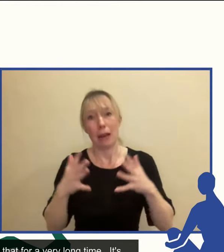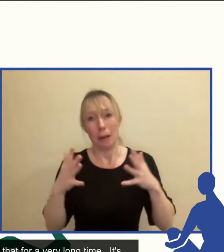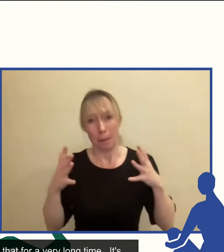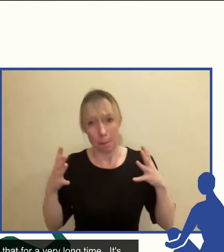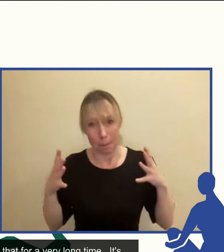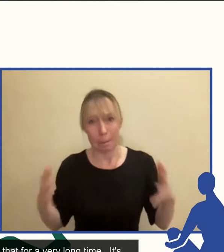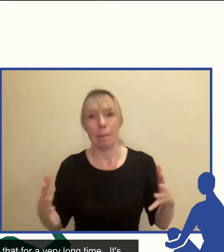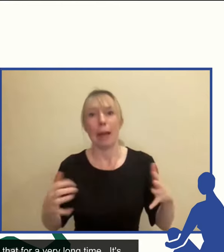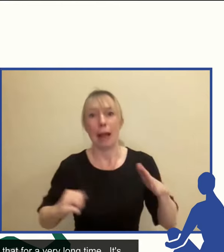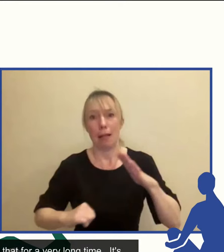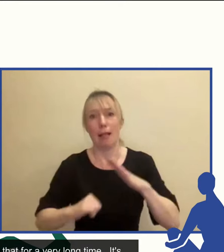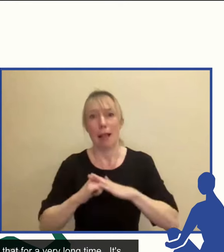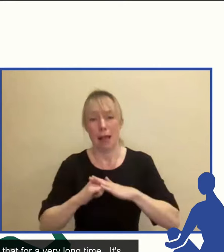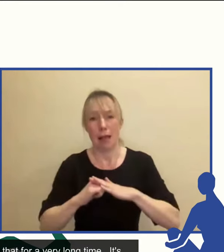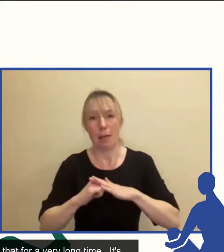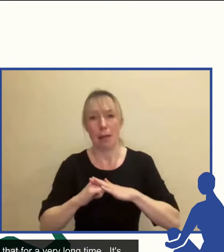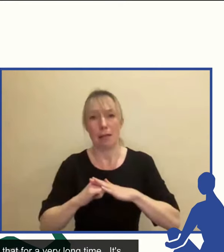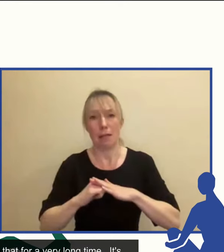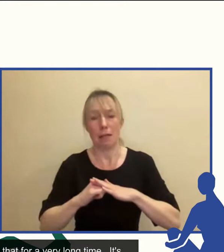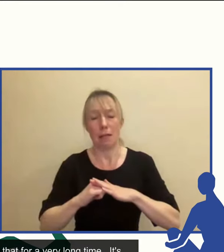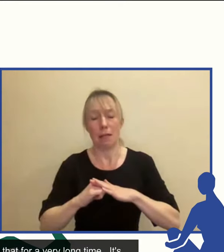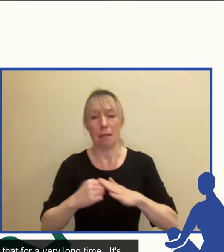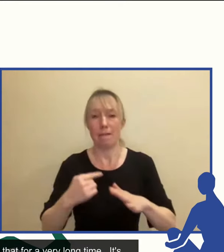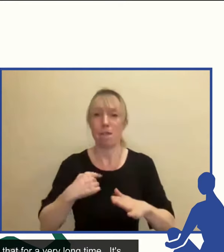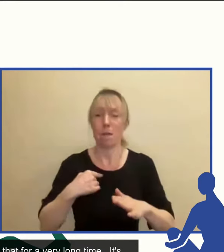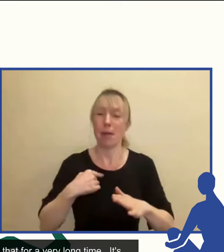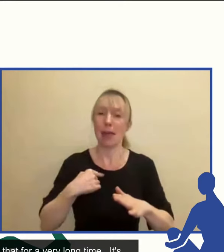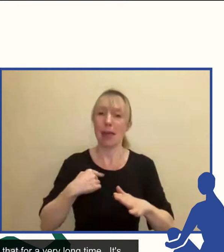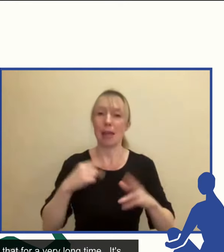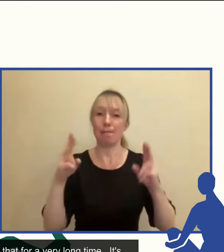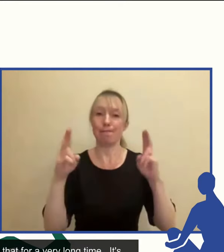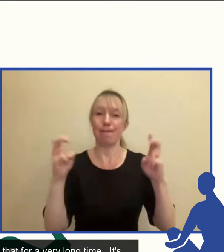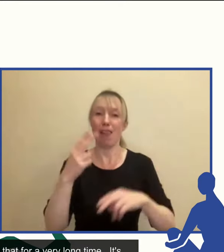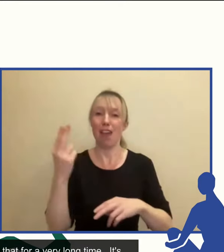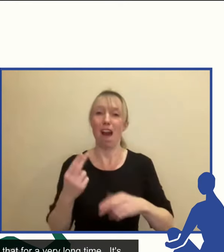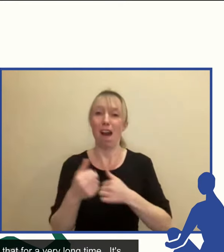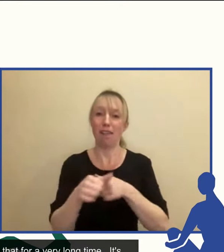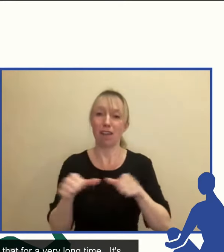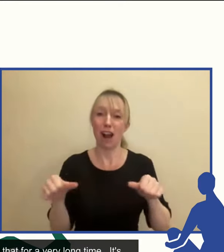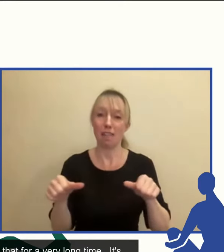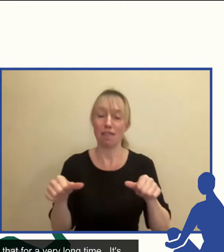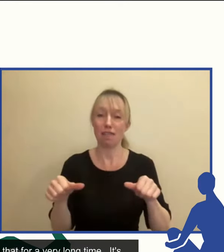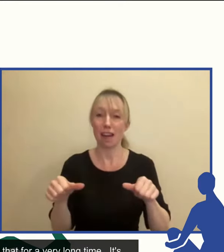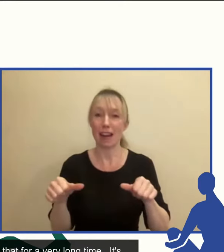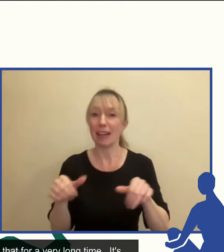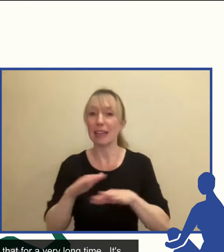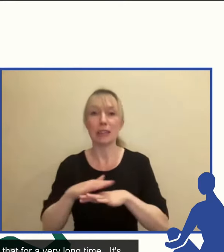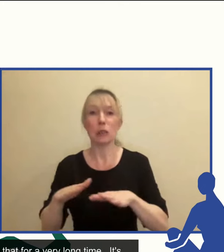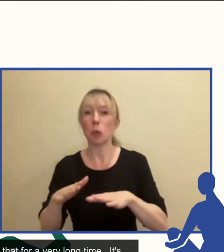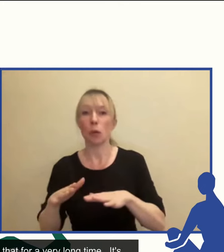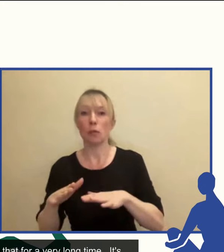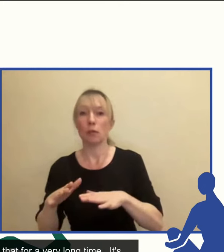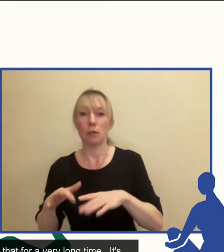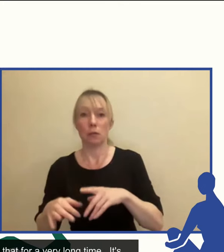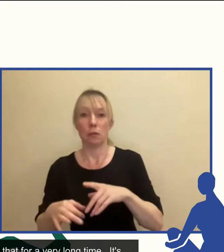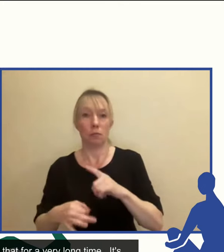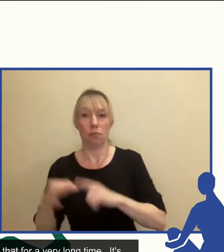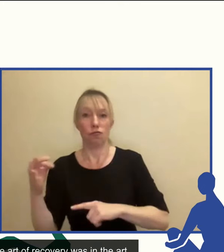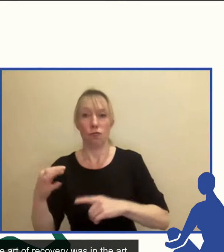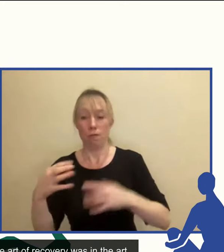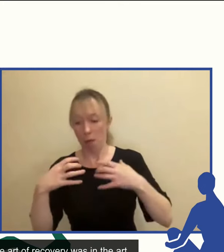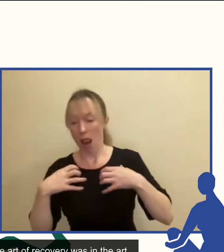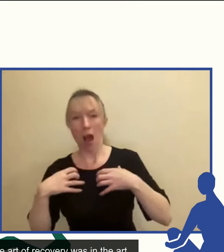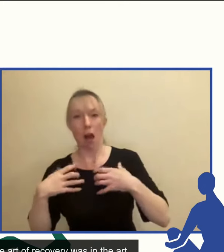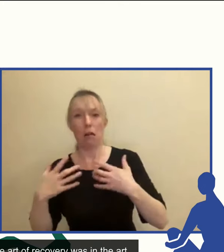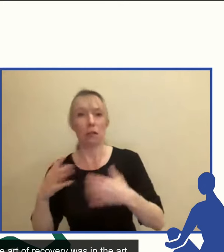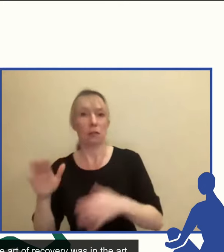And I think for me, the art of recovery wasn't the art of recovering lung function, because that wasn't going to happen, but